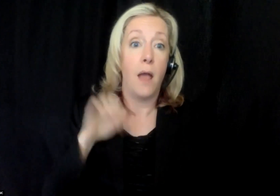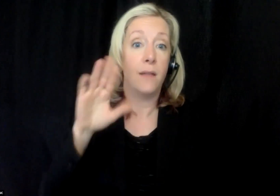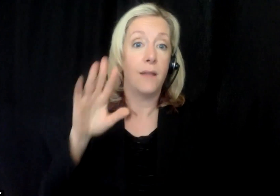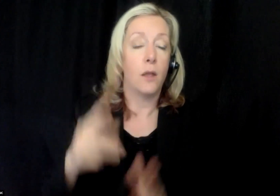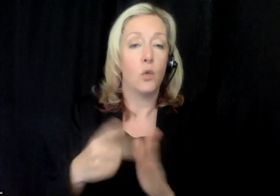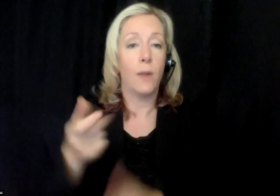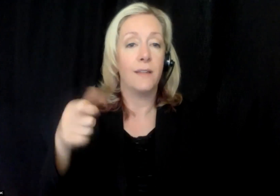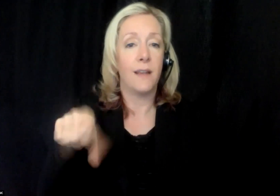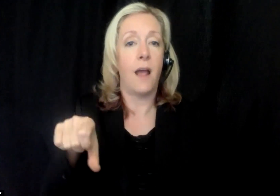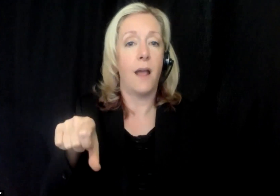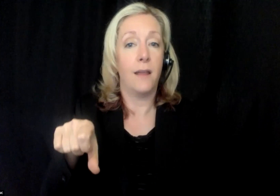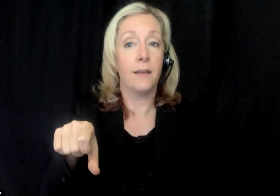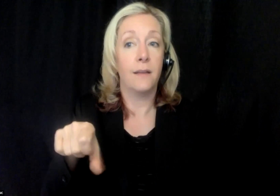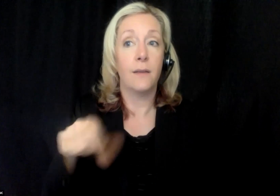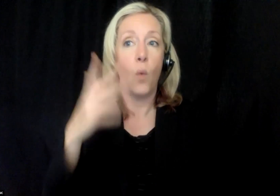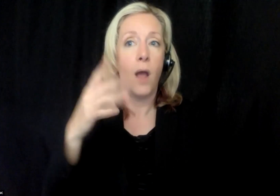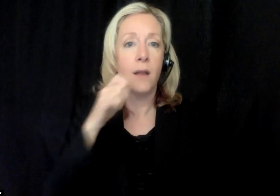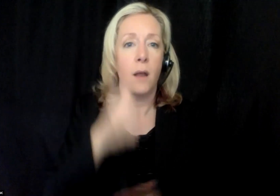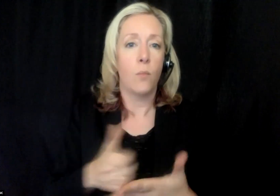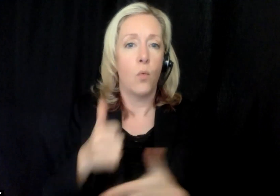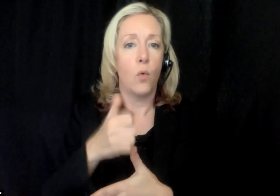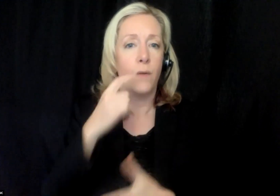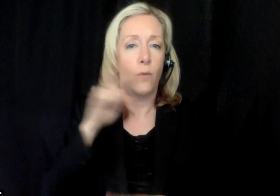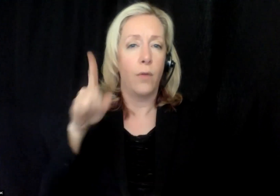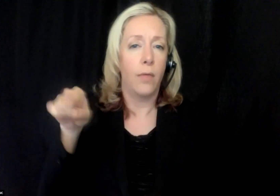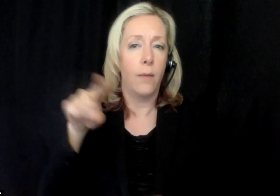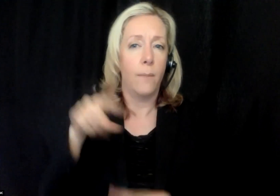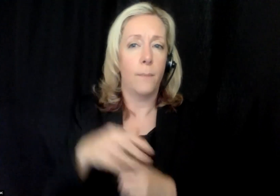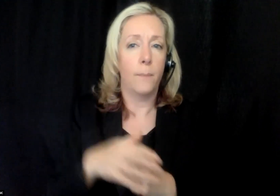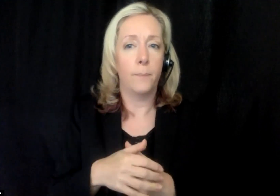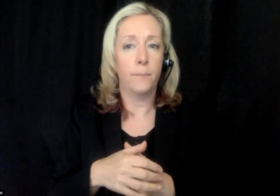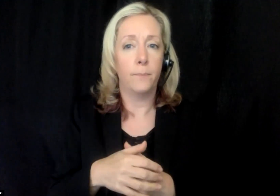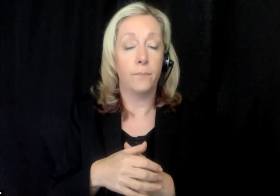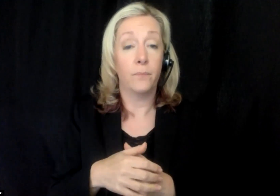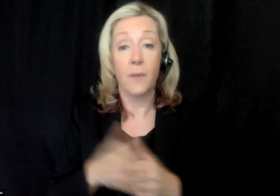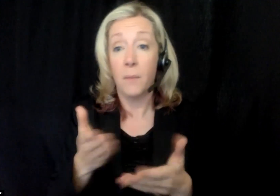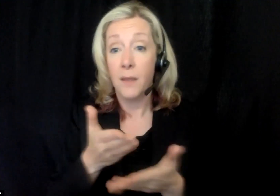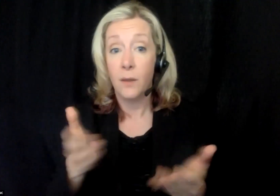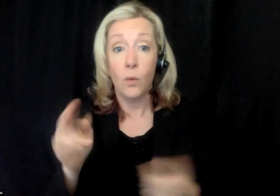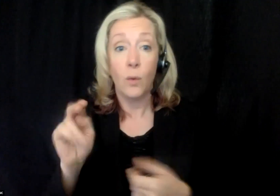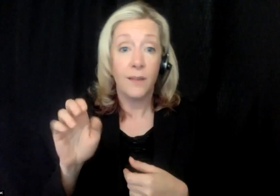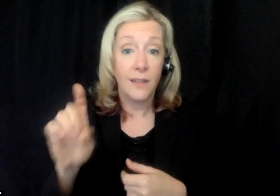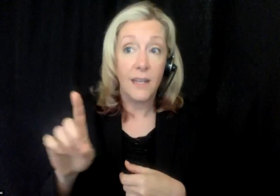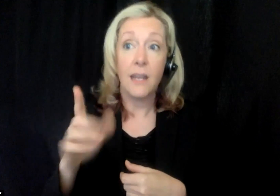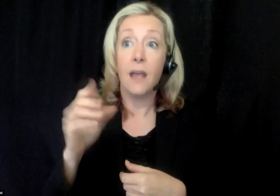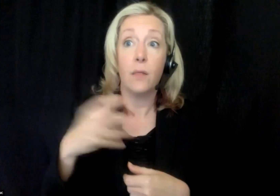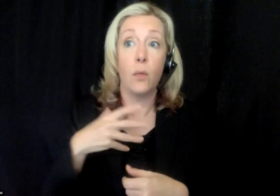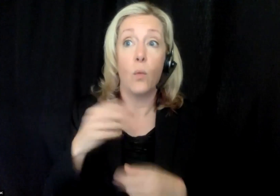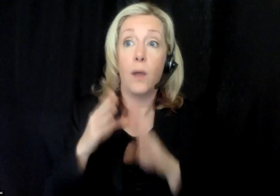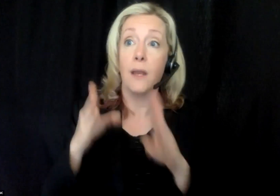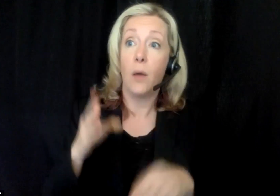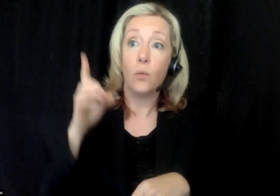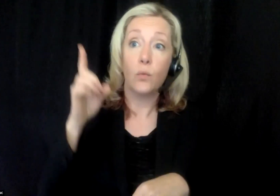not a priority issue for them. And I think they're looking towards you in the White House to see what the priorities ought to be too.